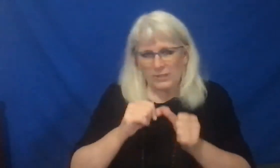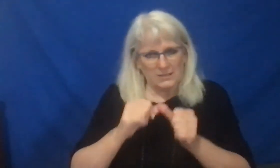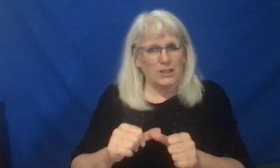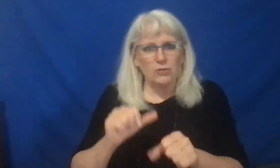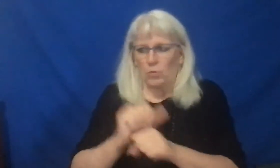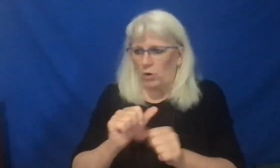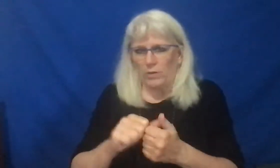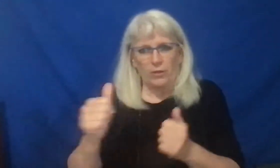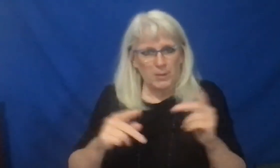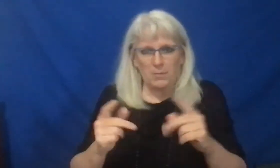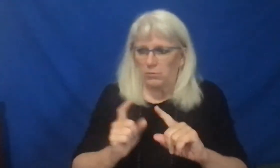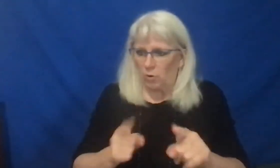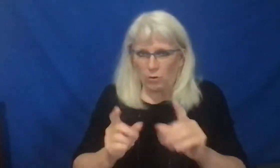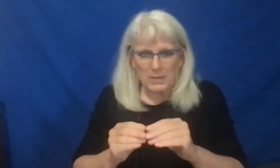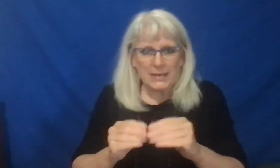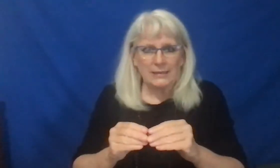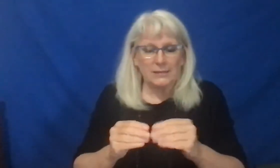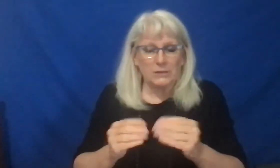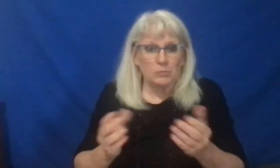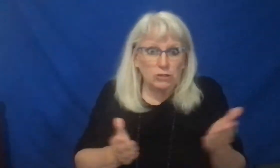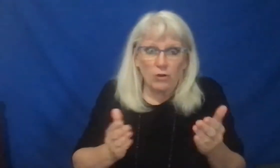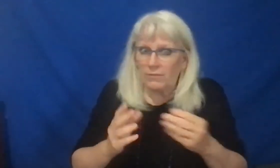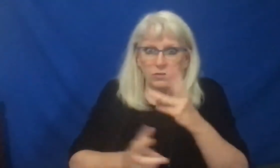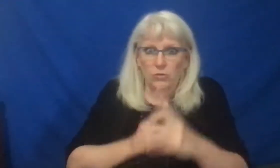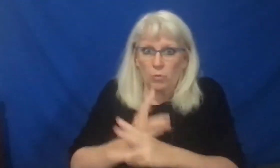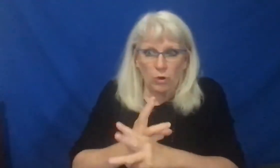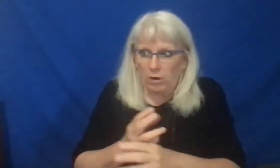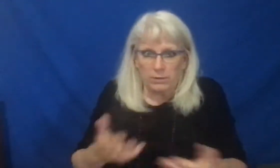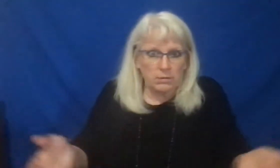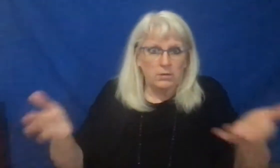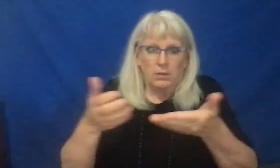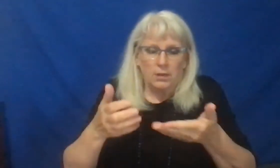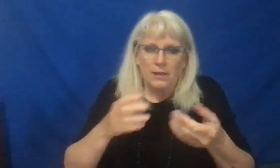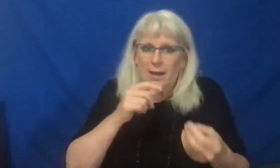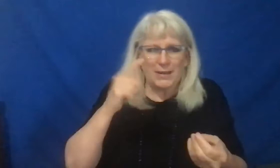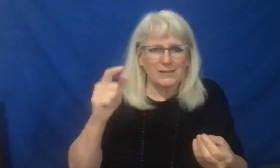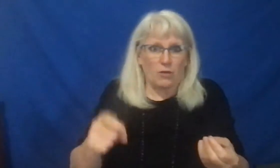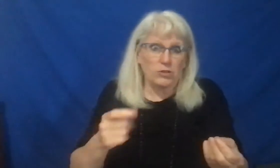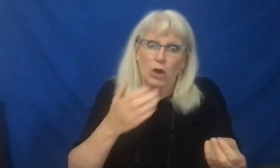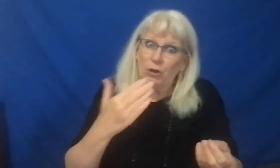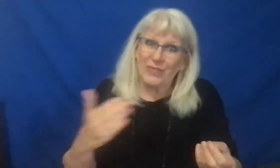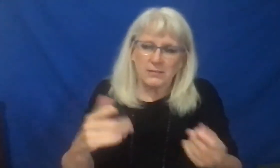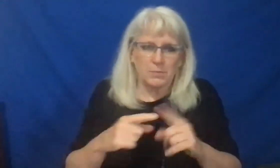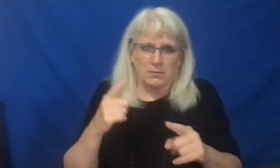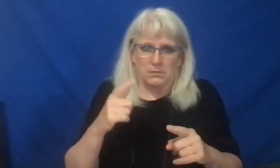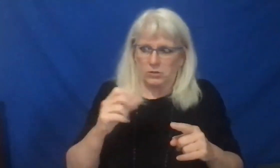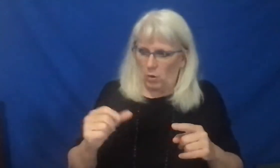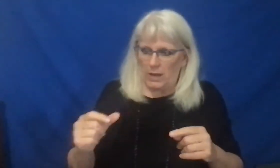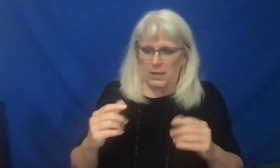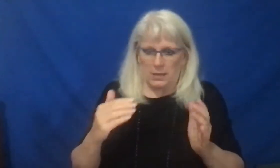go to meetings, to be of some service to the world around me, not because these are good things, but rather so that I can once again be stimulated